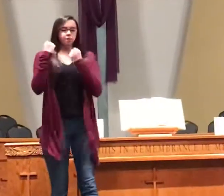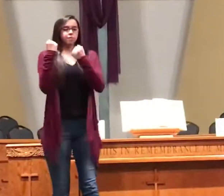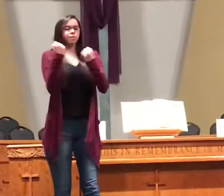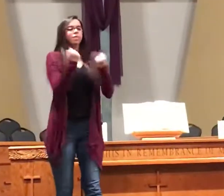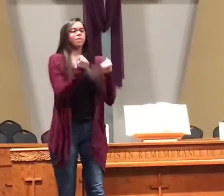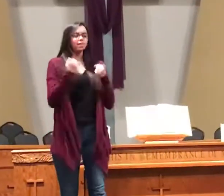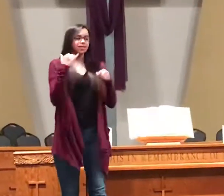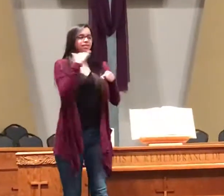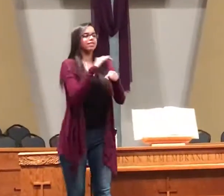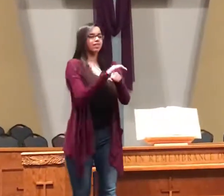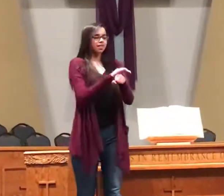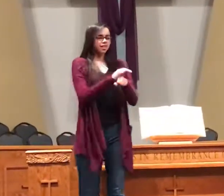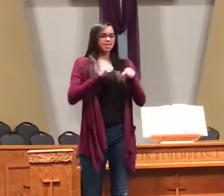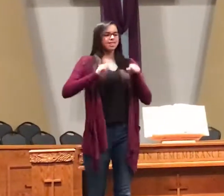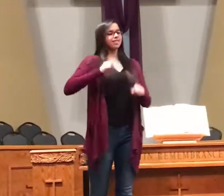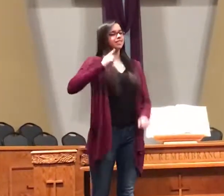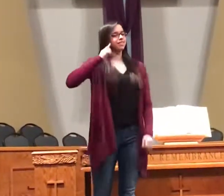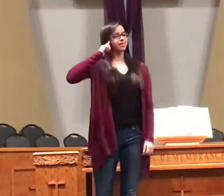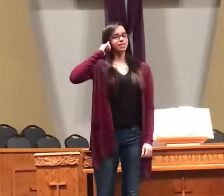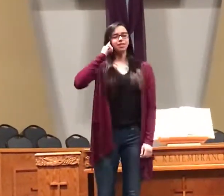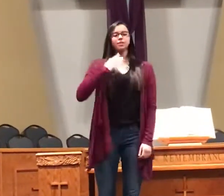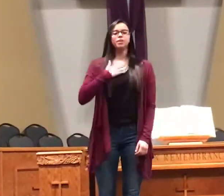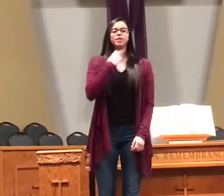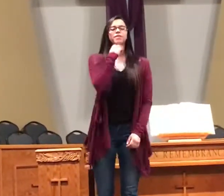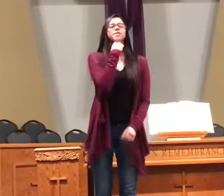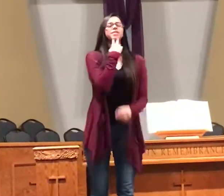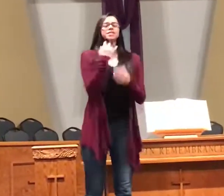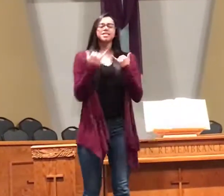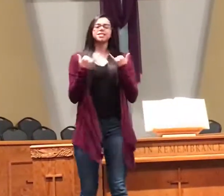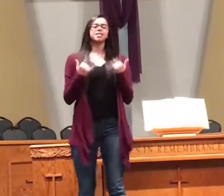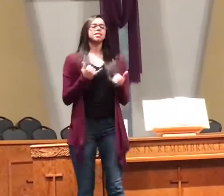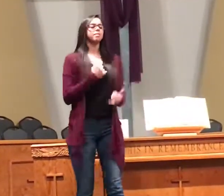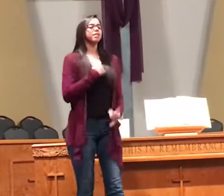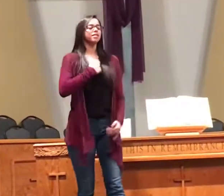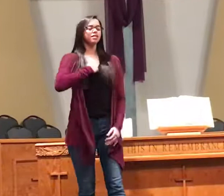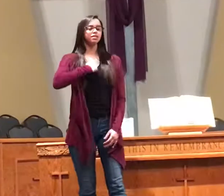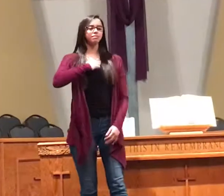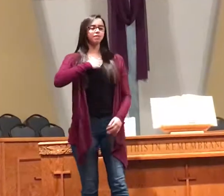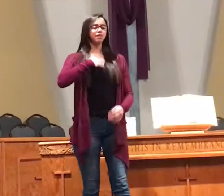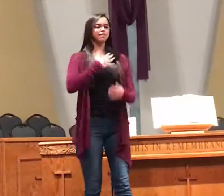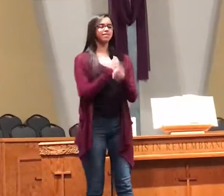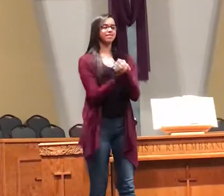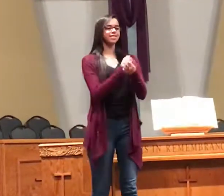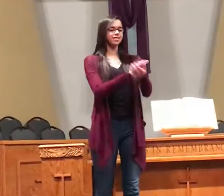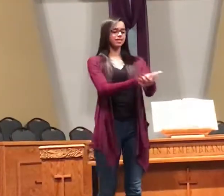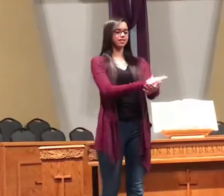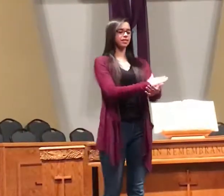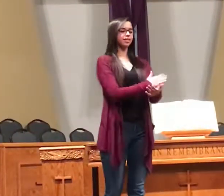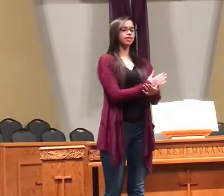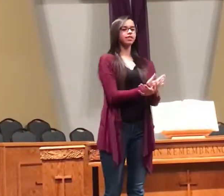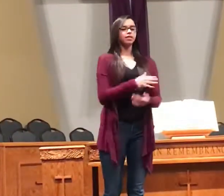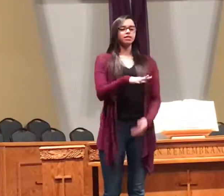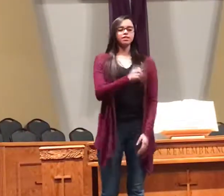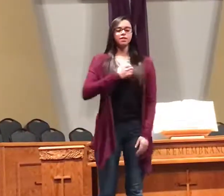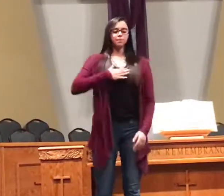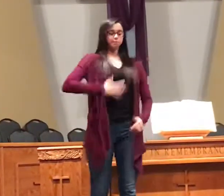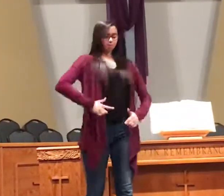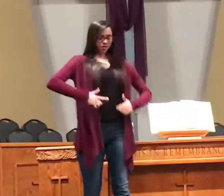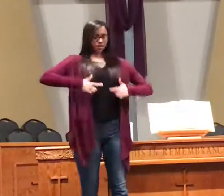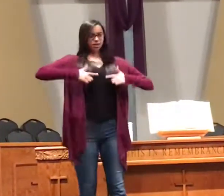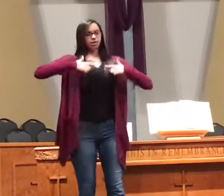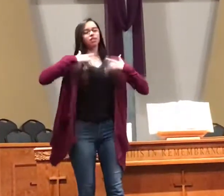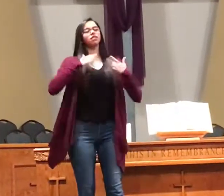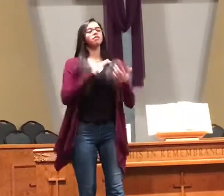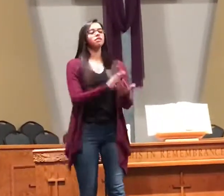will scream all night, can you hear my voice this time? This is my fight song, take